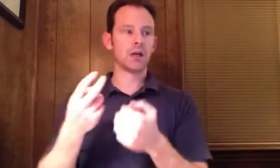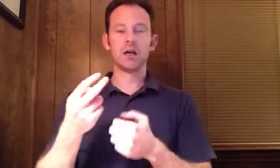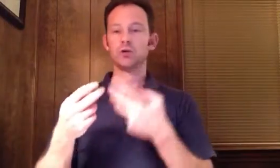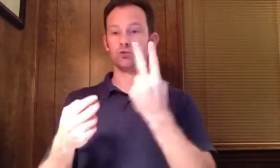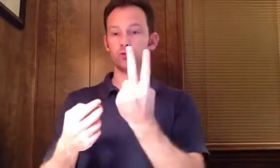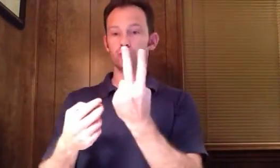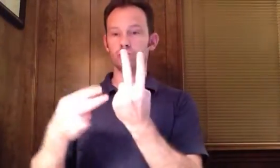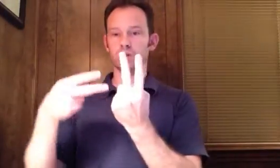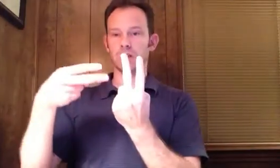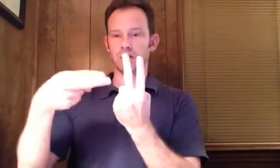oxygen.